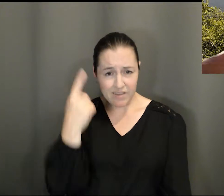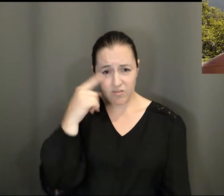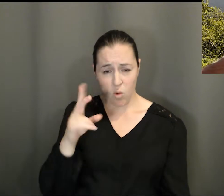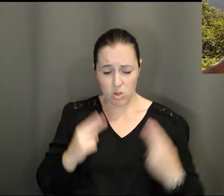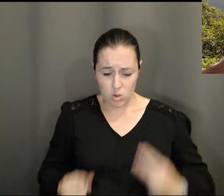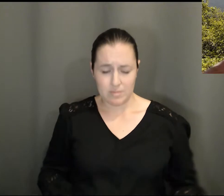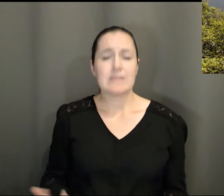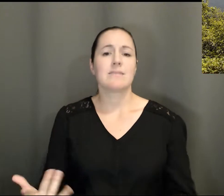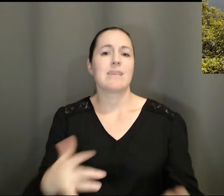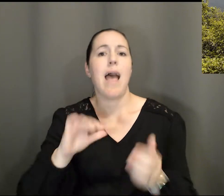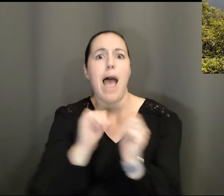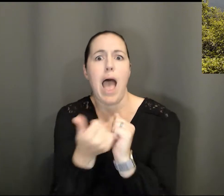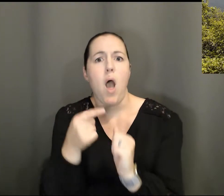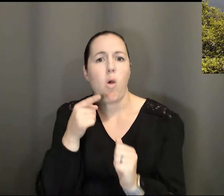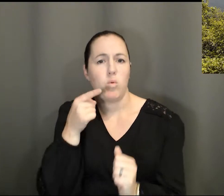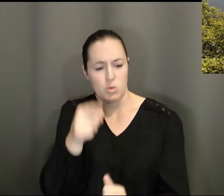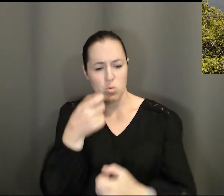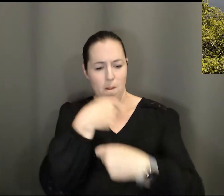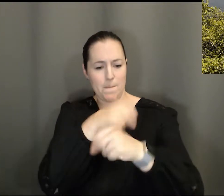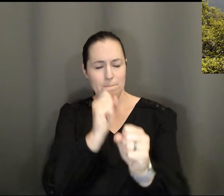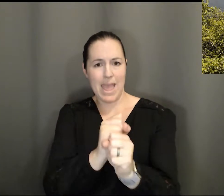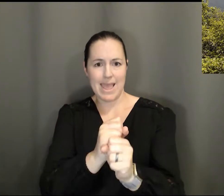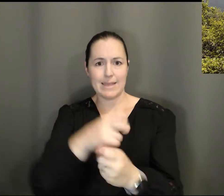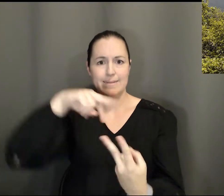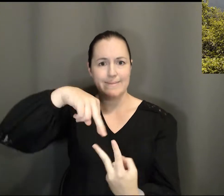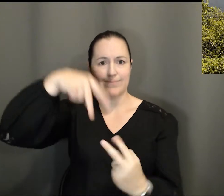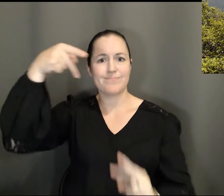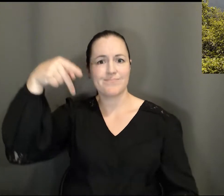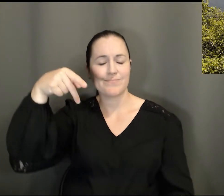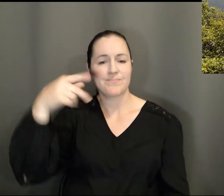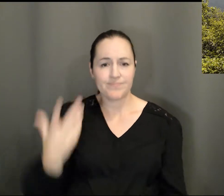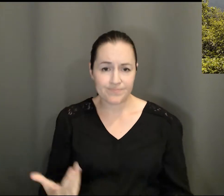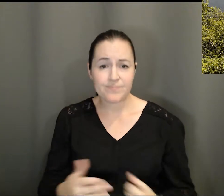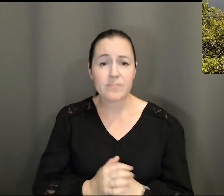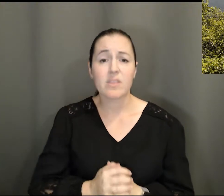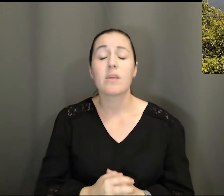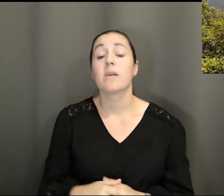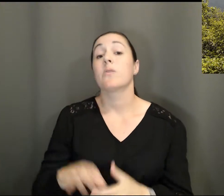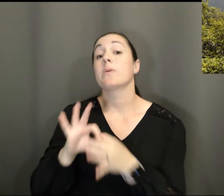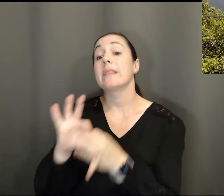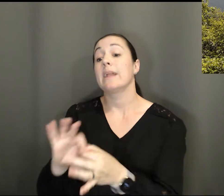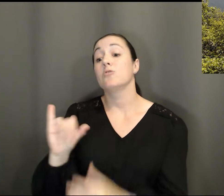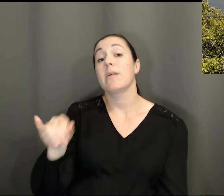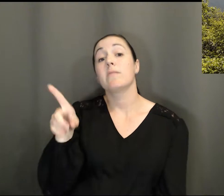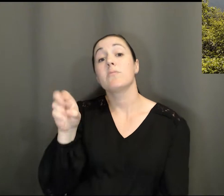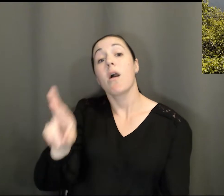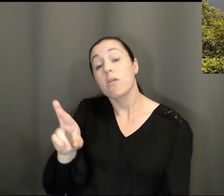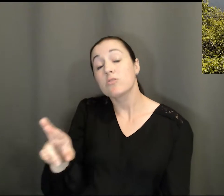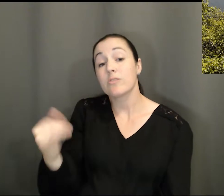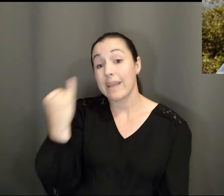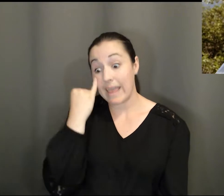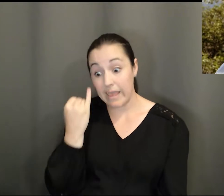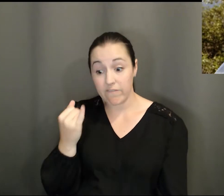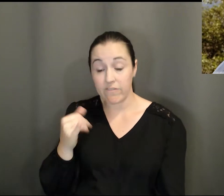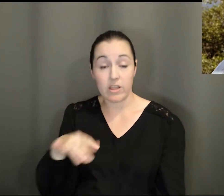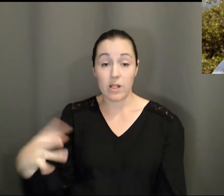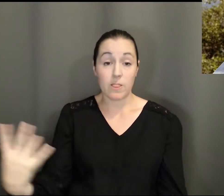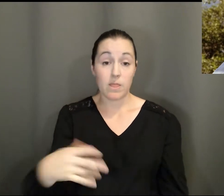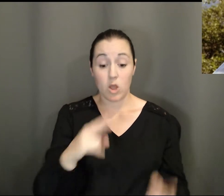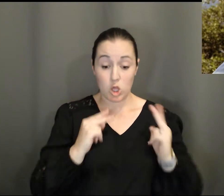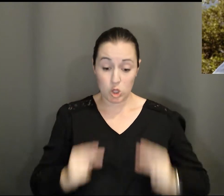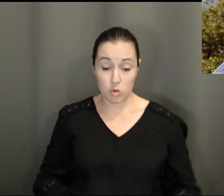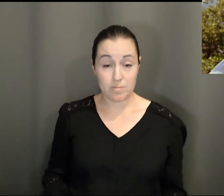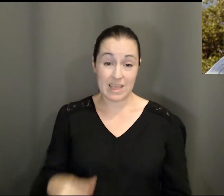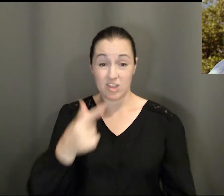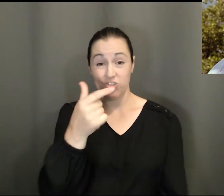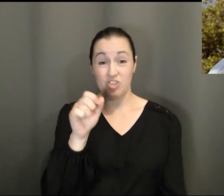the human genome into 2,000-page books, it would require 200 volumes to